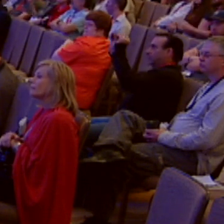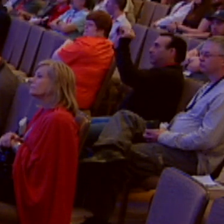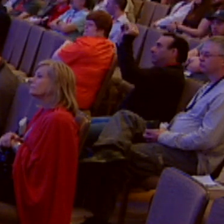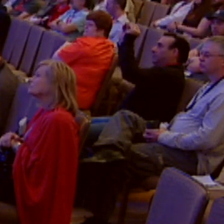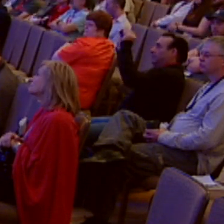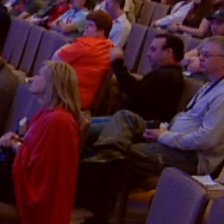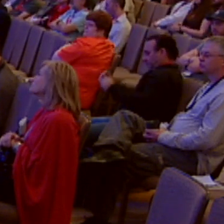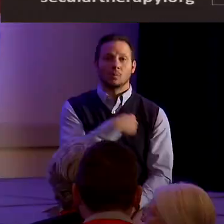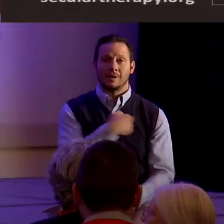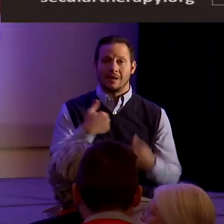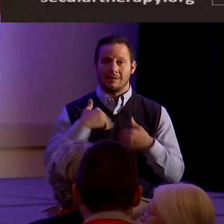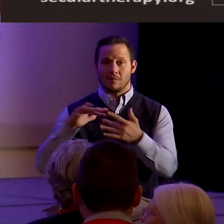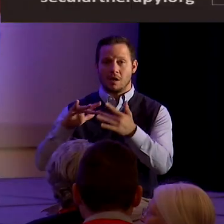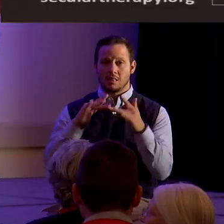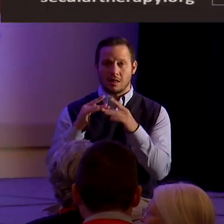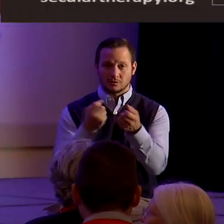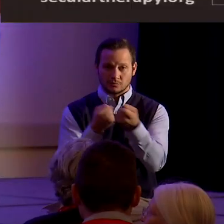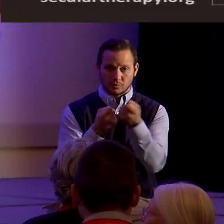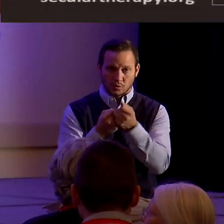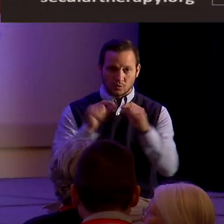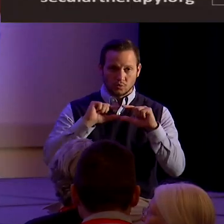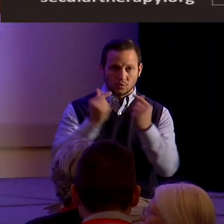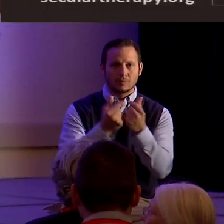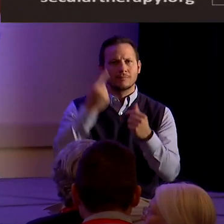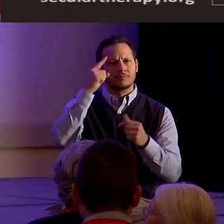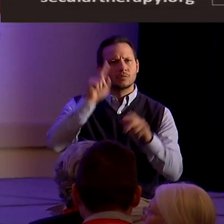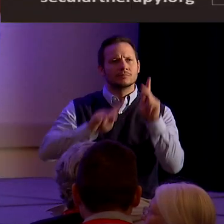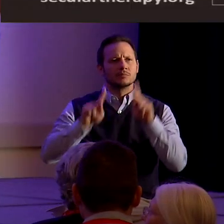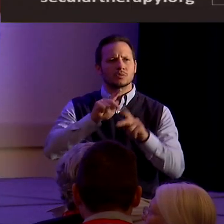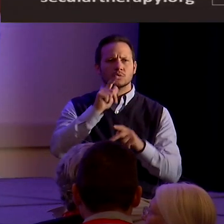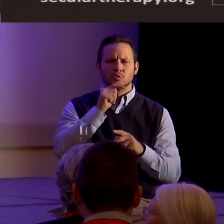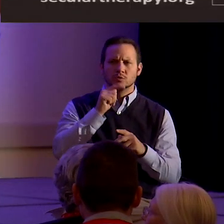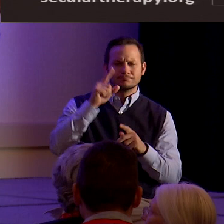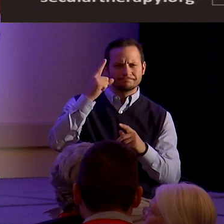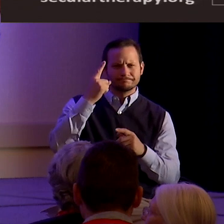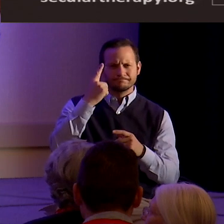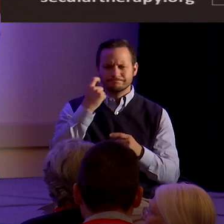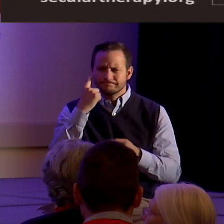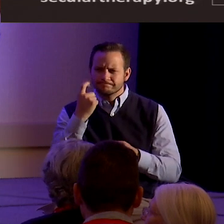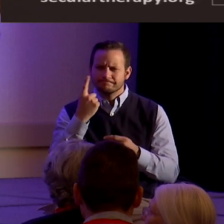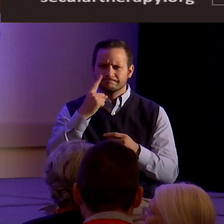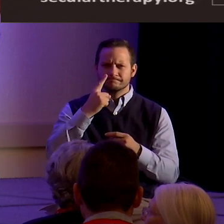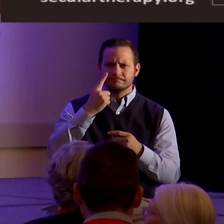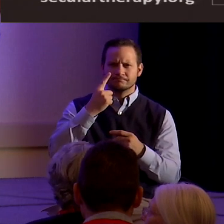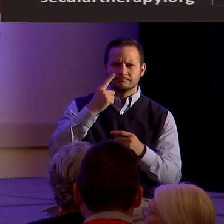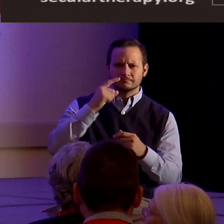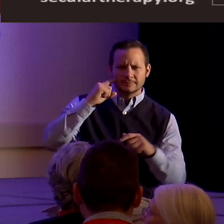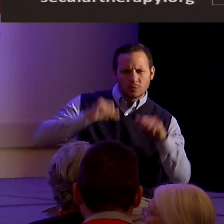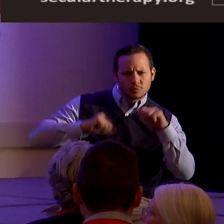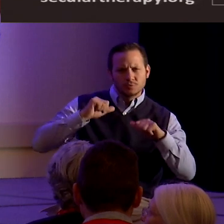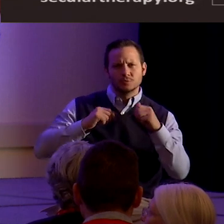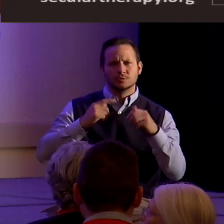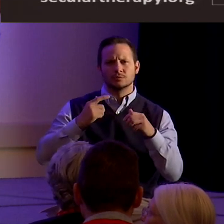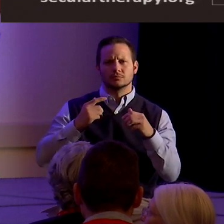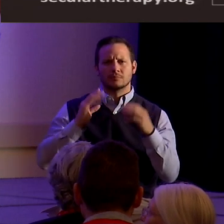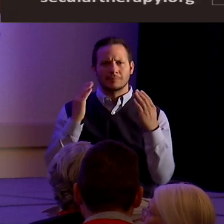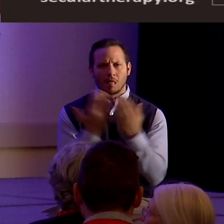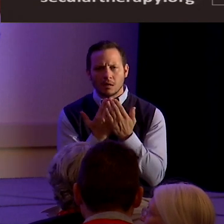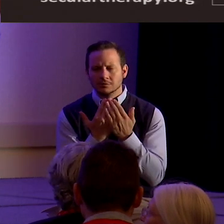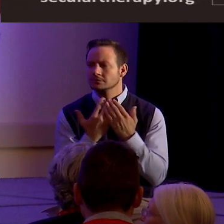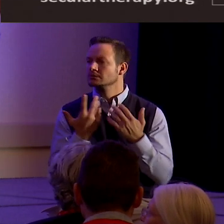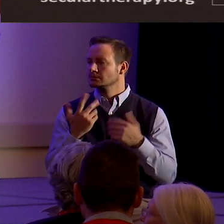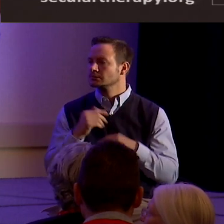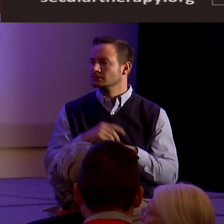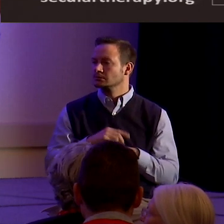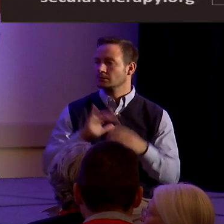We have online support groups. For people who are questioning, people who are non-believers but closeted. We have an online support